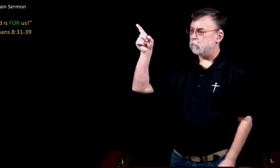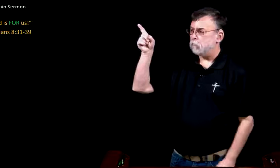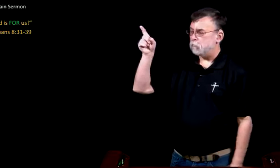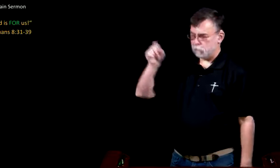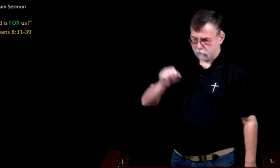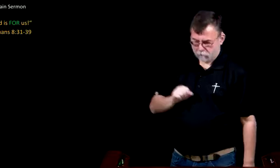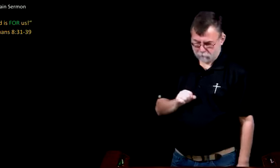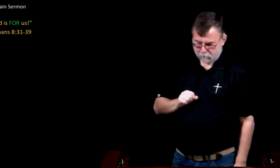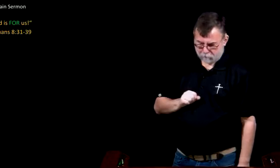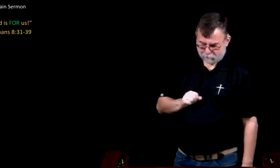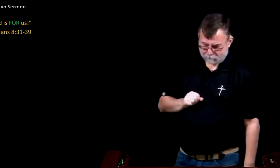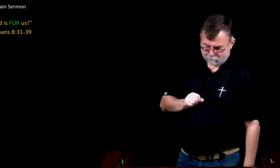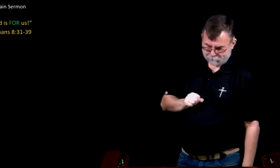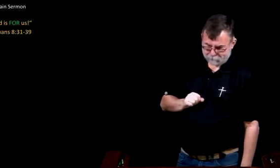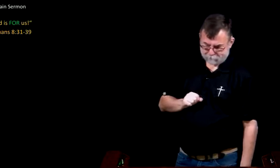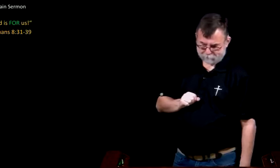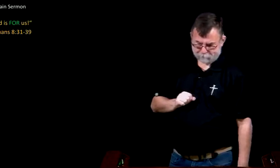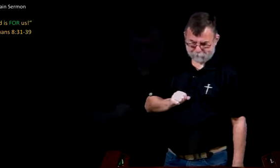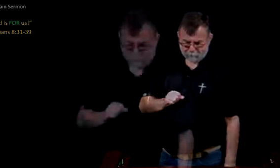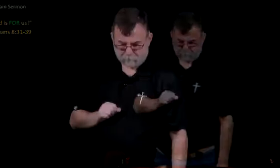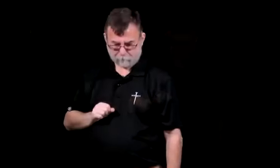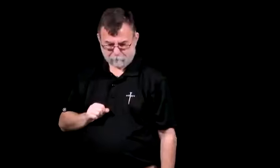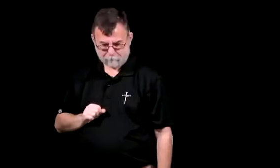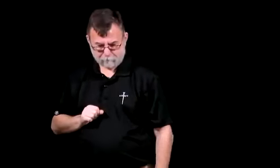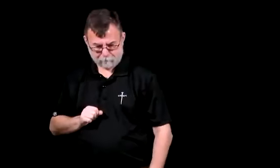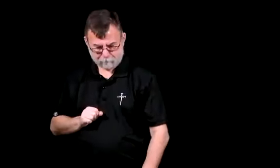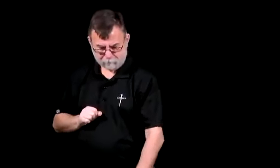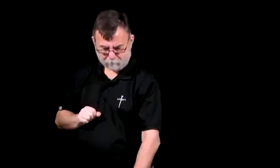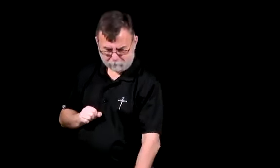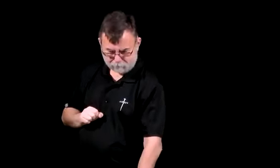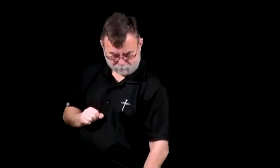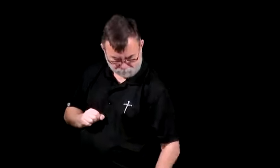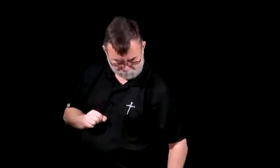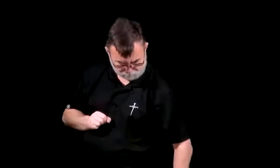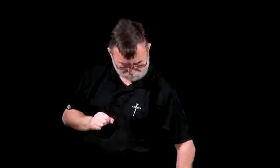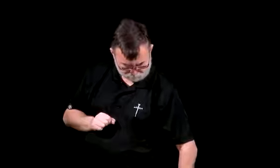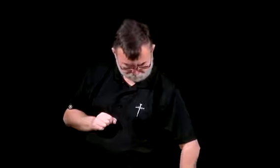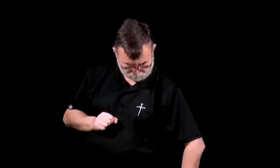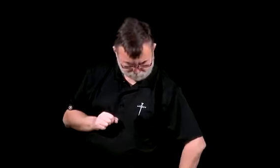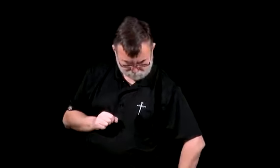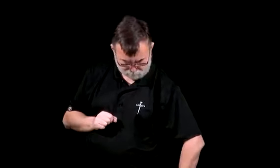have a relationship with God in the first place.